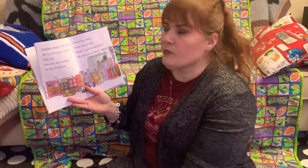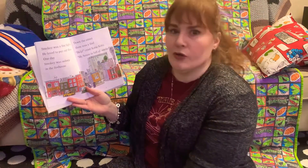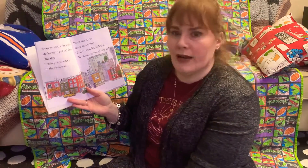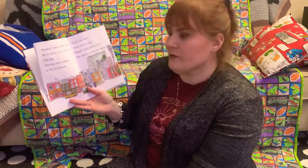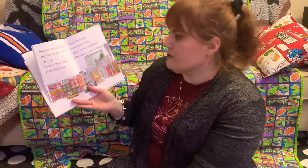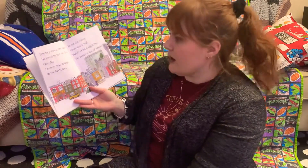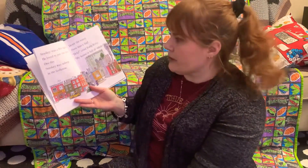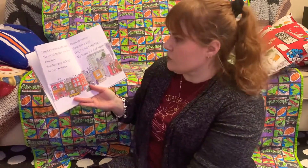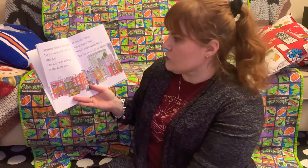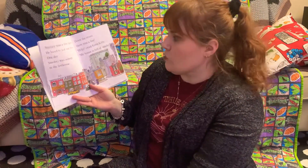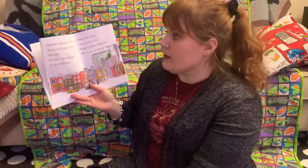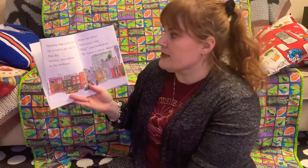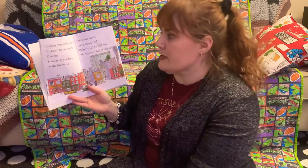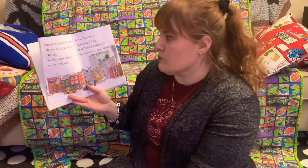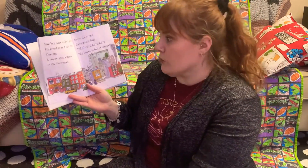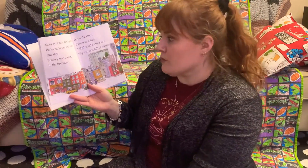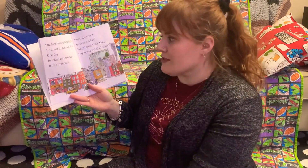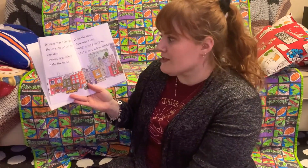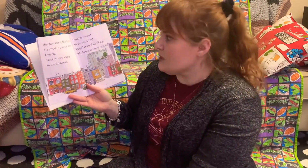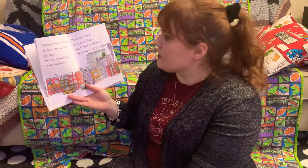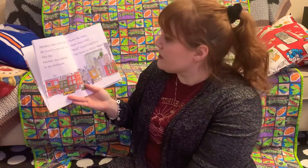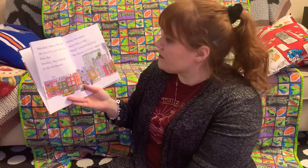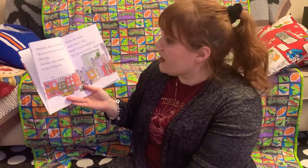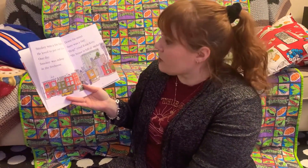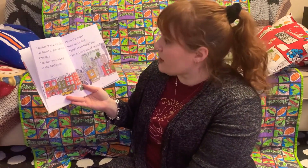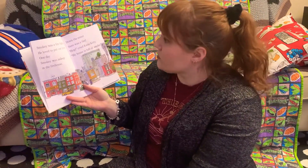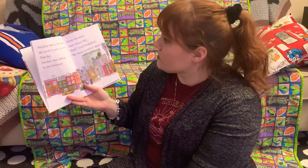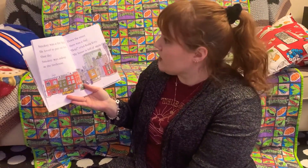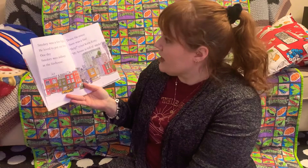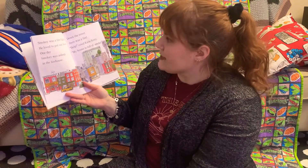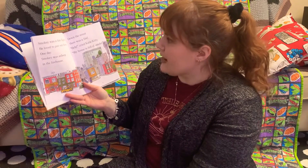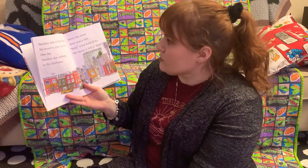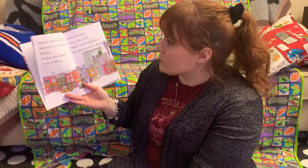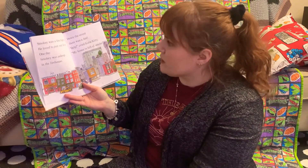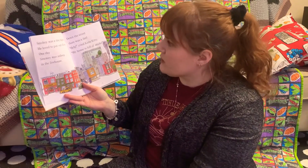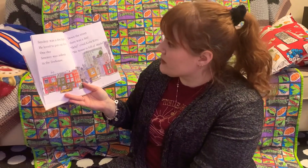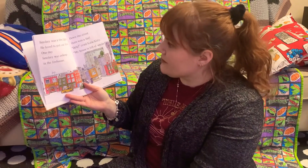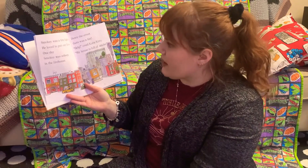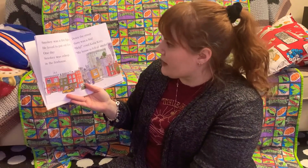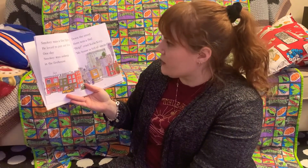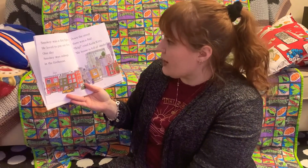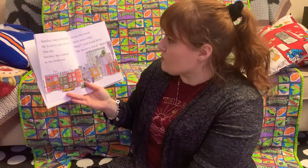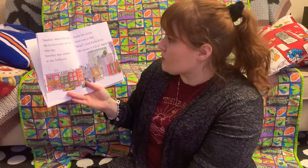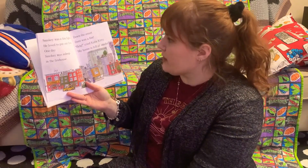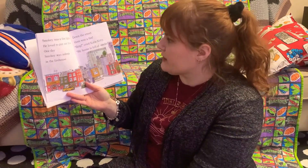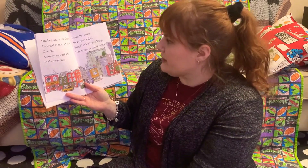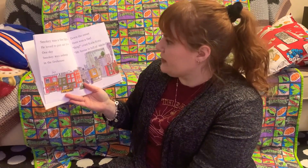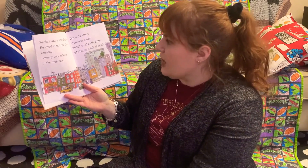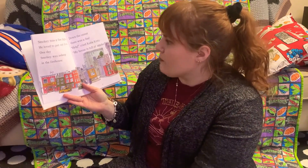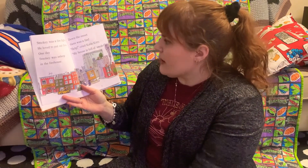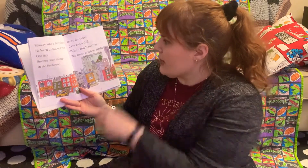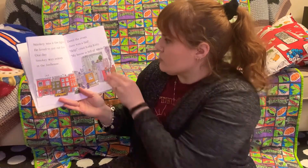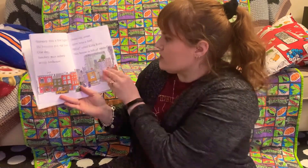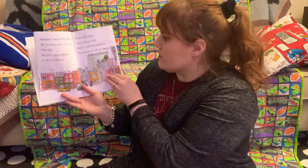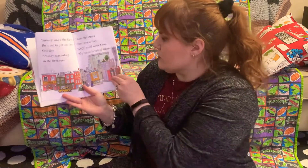out fires. One day, Smokey was asleep in the firehouse. Down the street, there was a fire. "Help," cried Kitty. "My house is full of